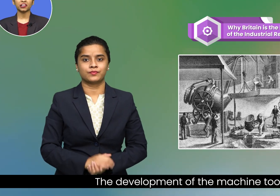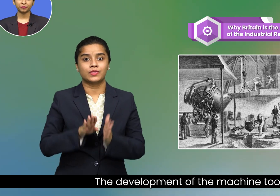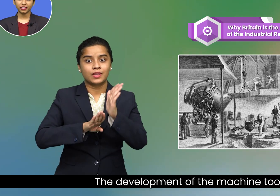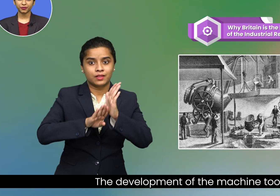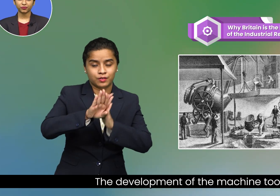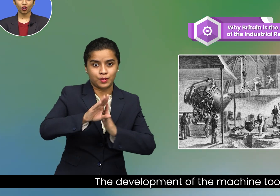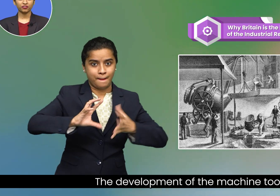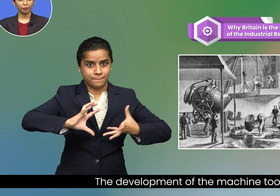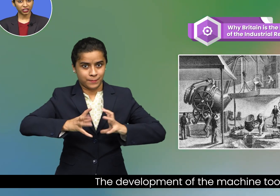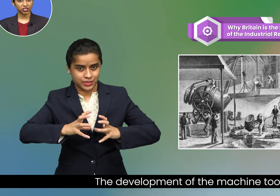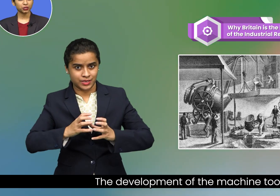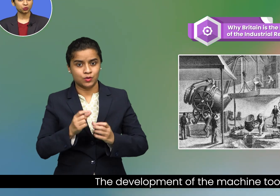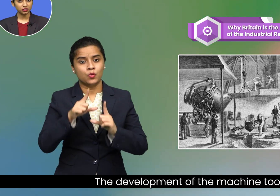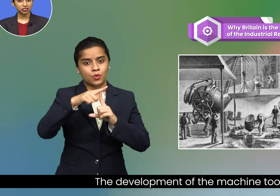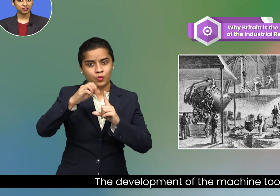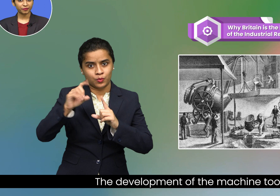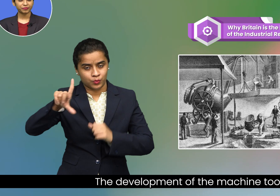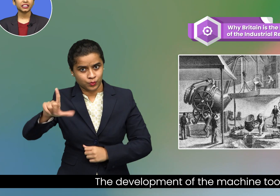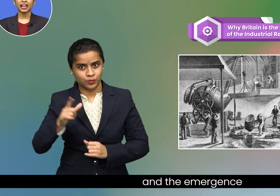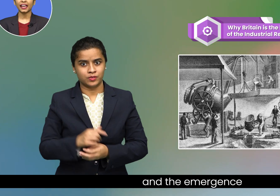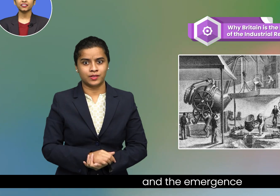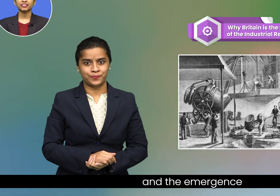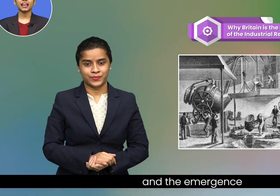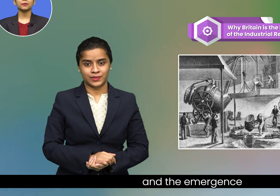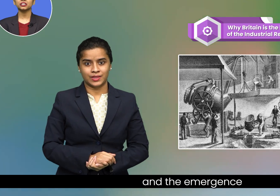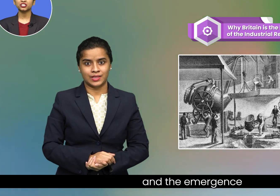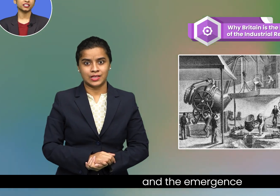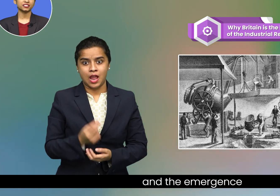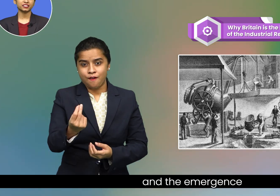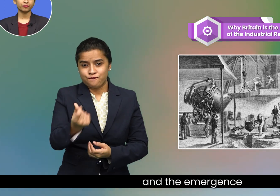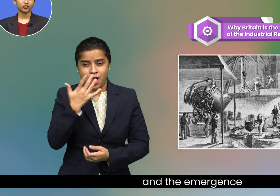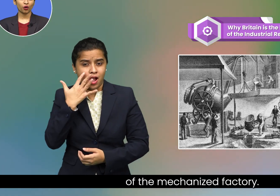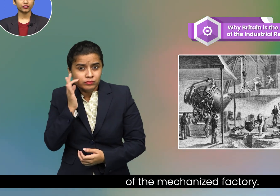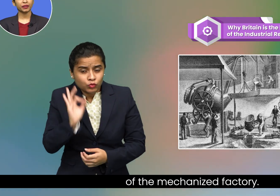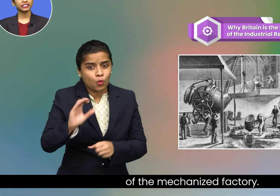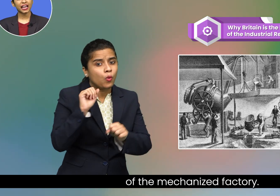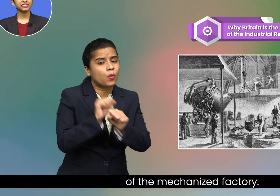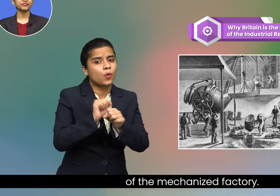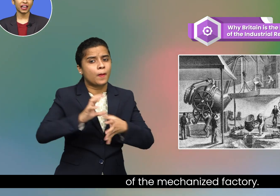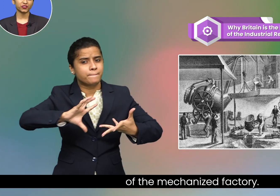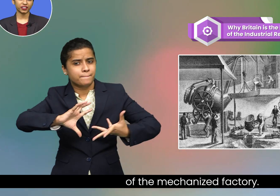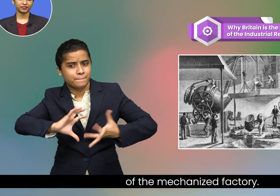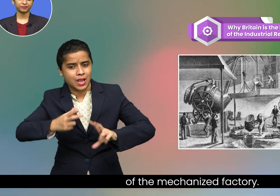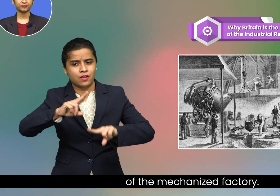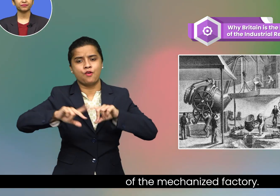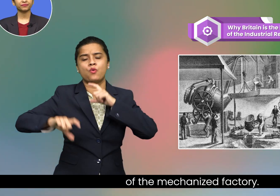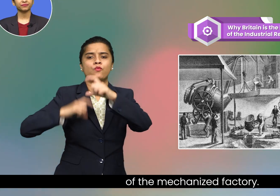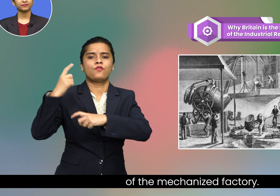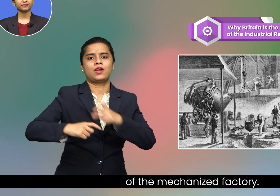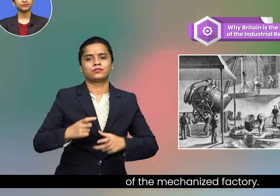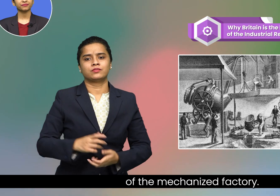The development of the machine tools and the emergence of the mechanized factory.